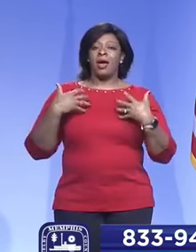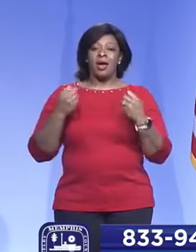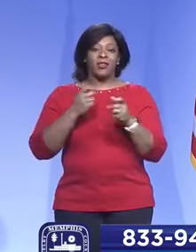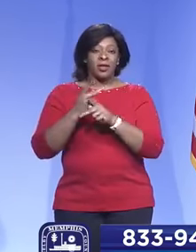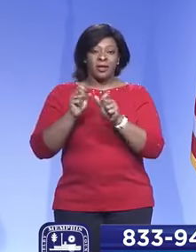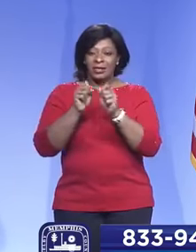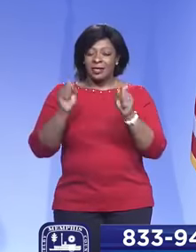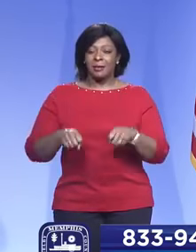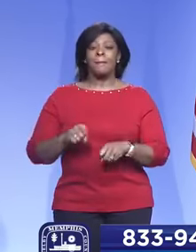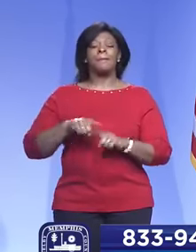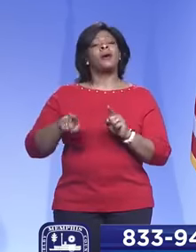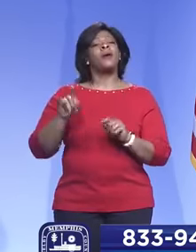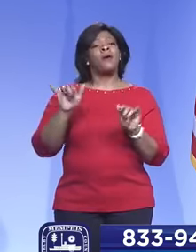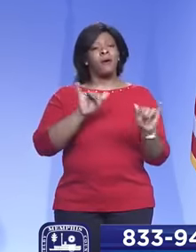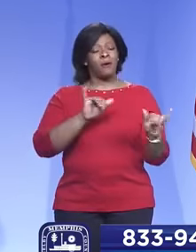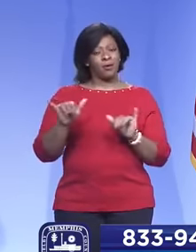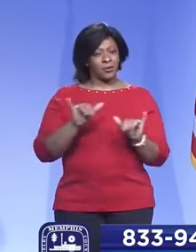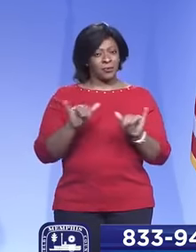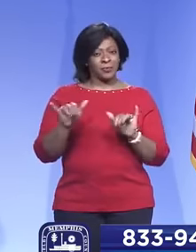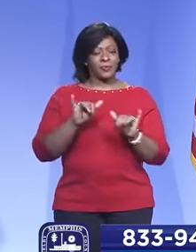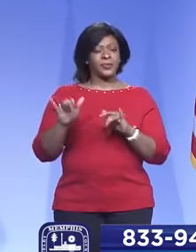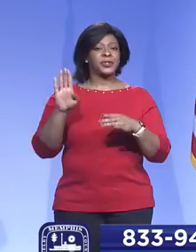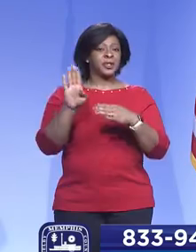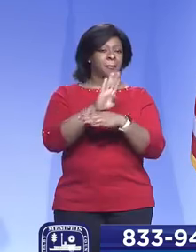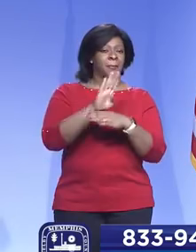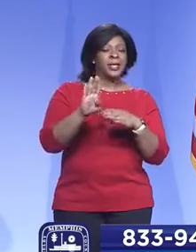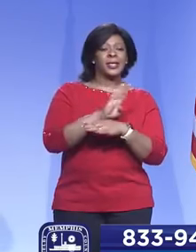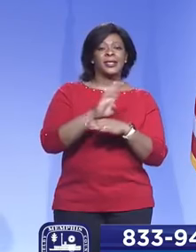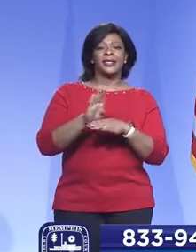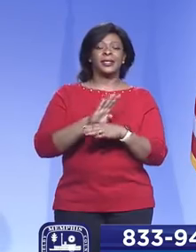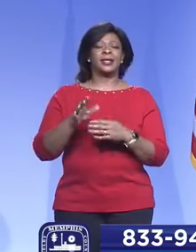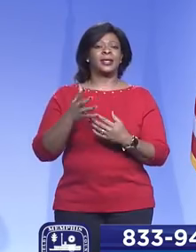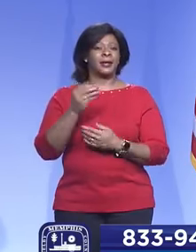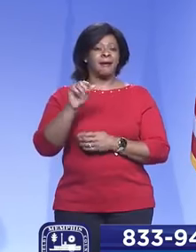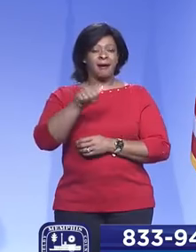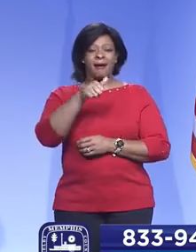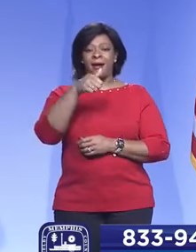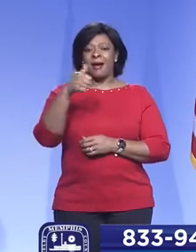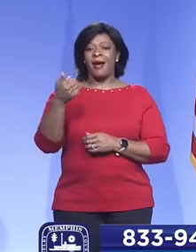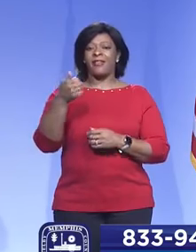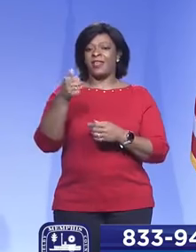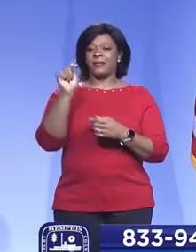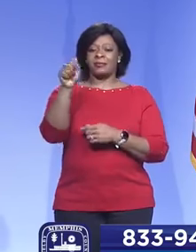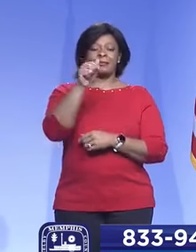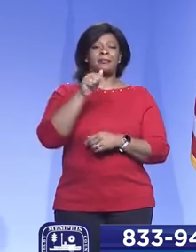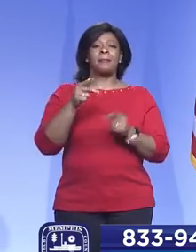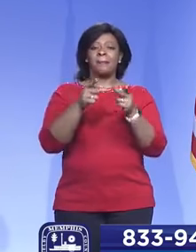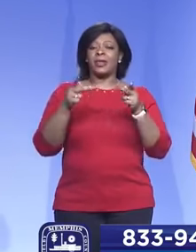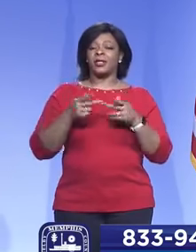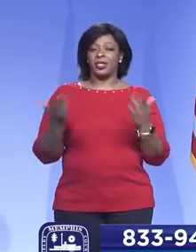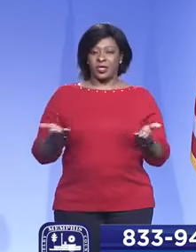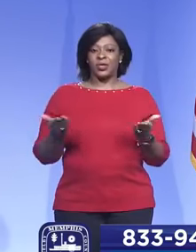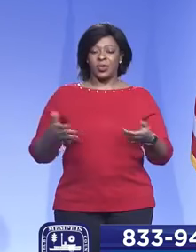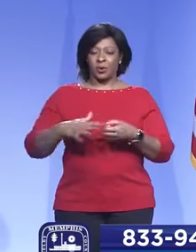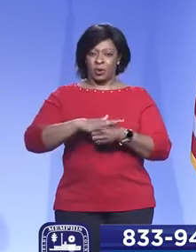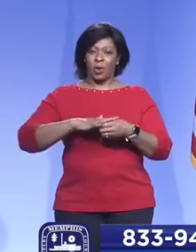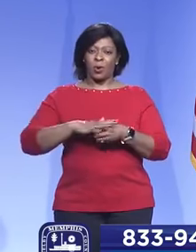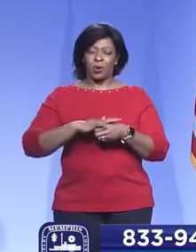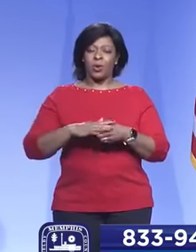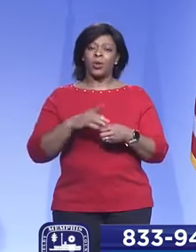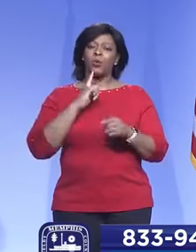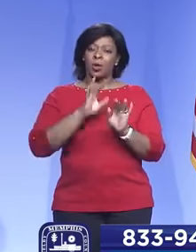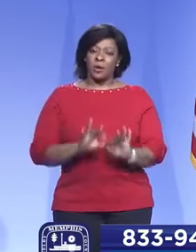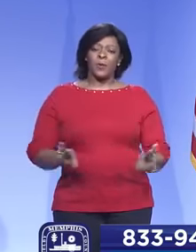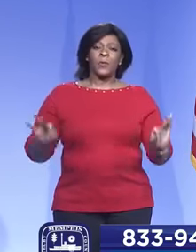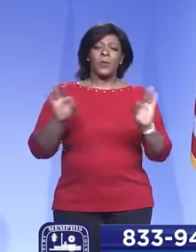systems, but also on our businesses and other amenities here locally. So it's critical that